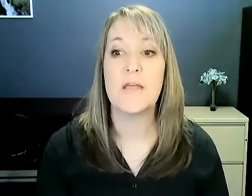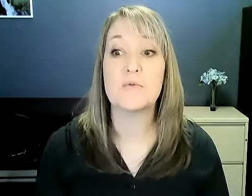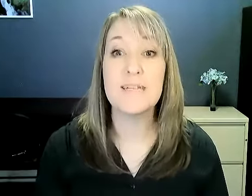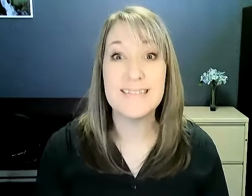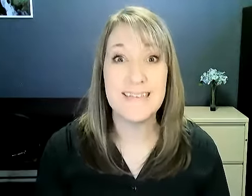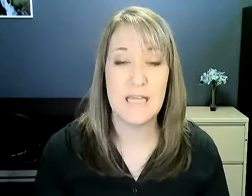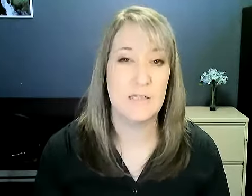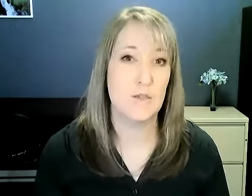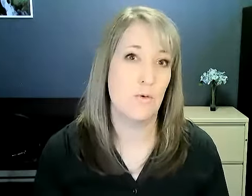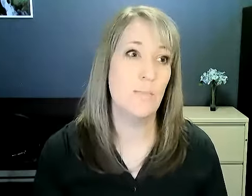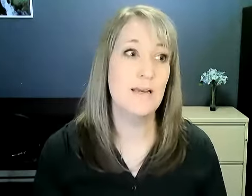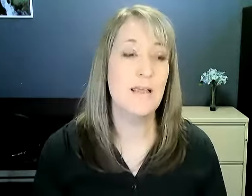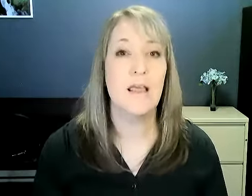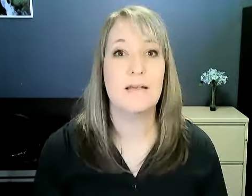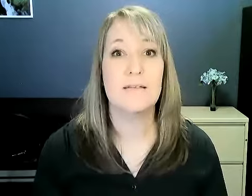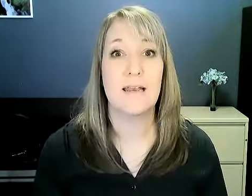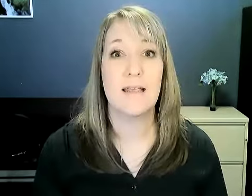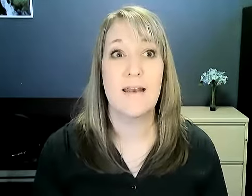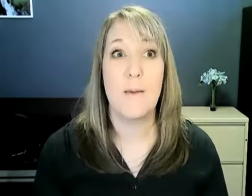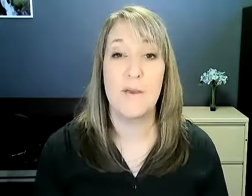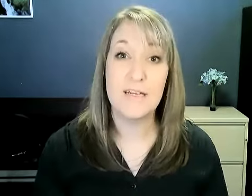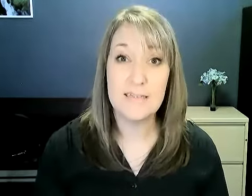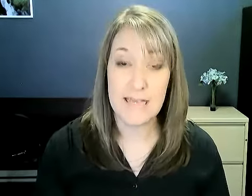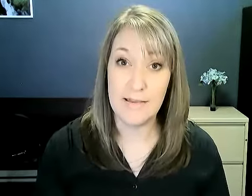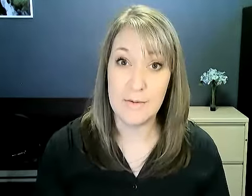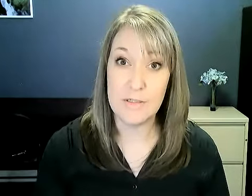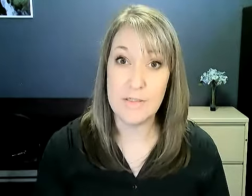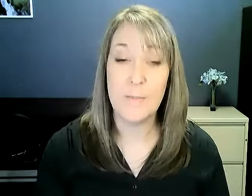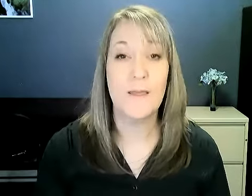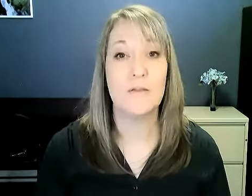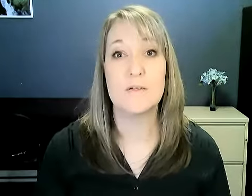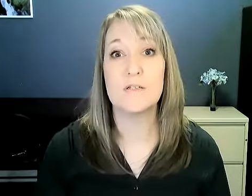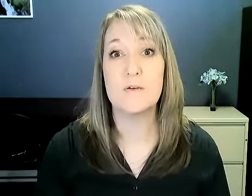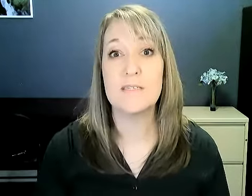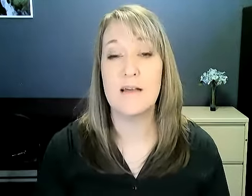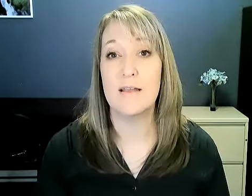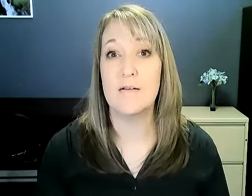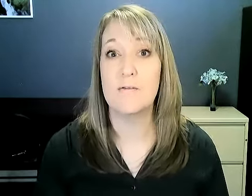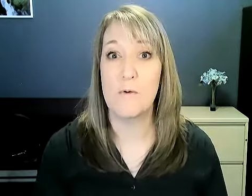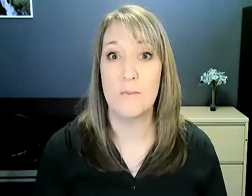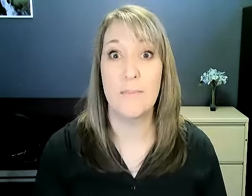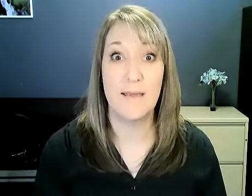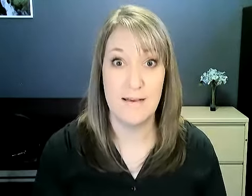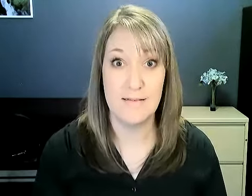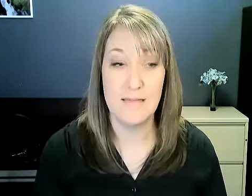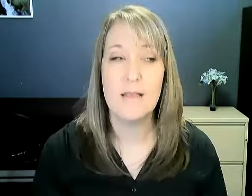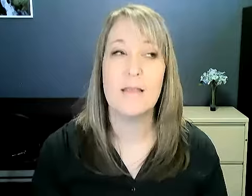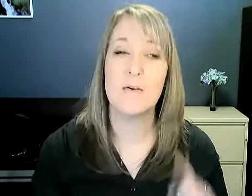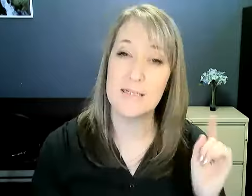the reason that it's so common is that in American Sign Language, there is no sign for because. There is a